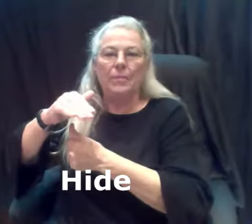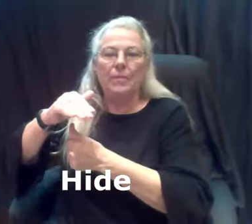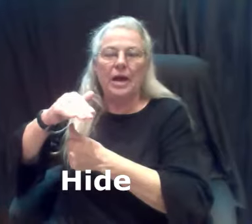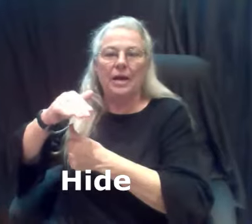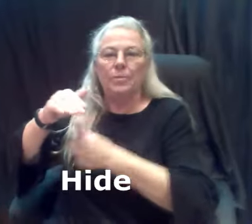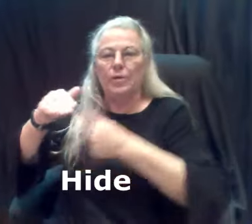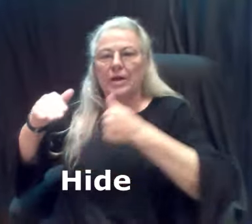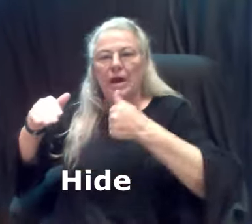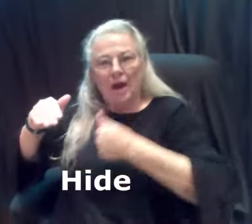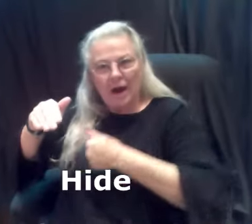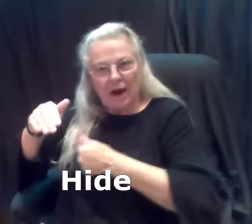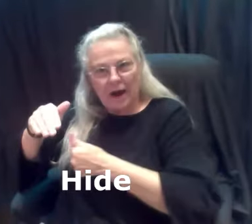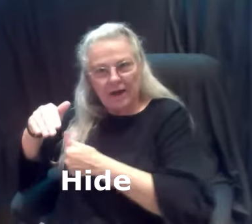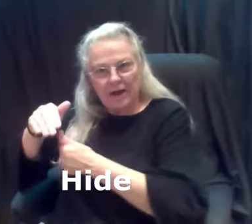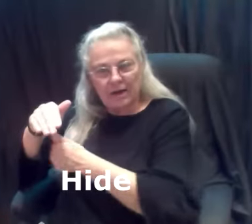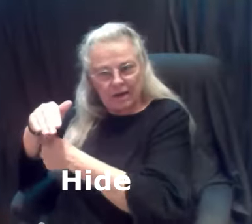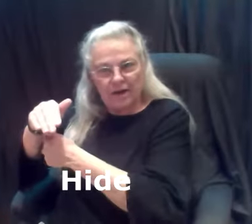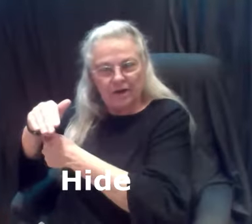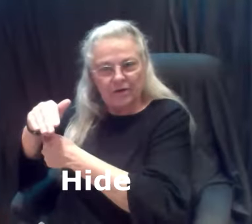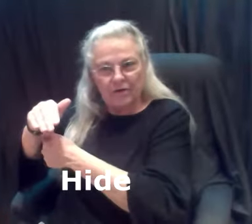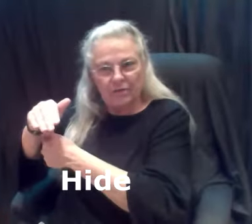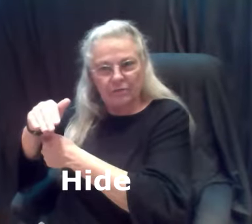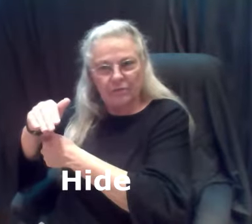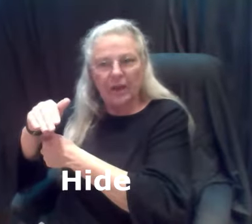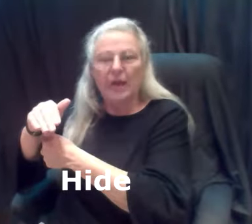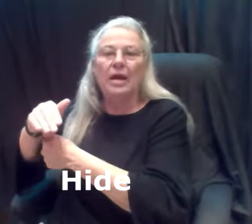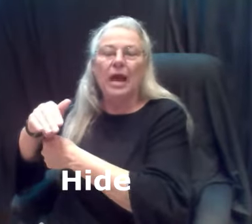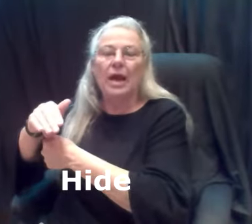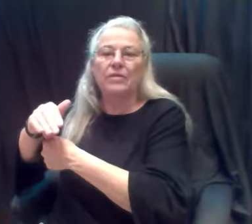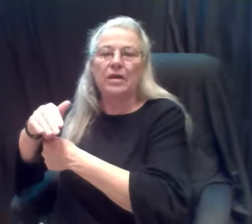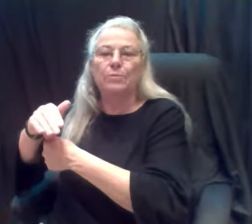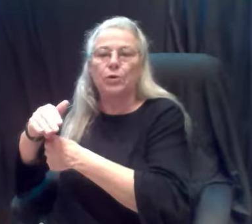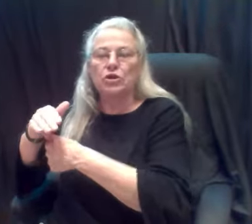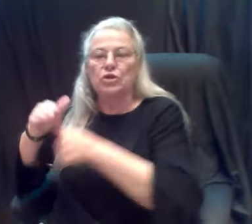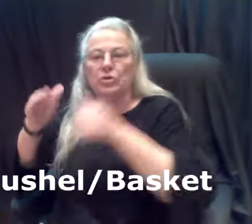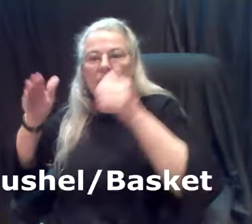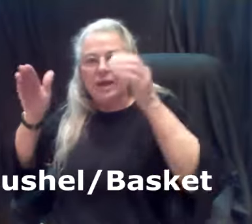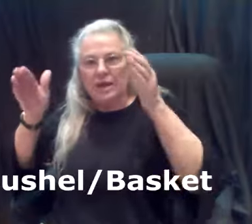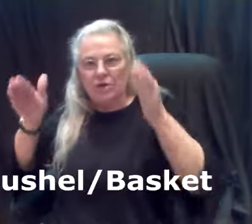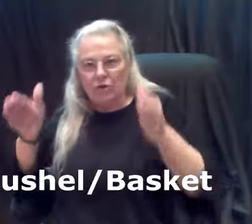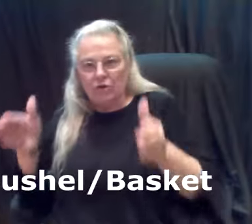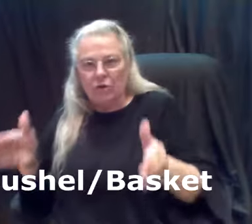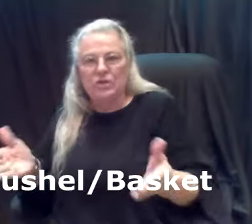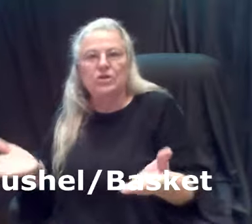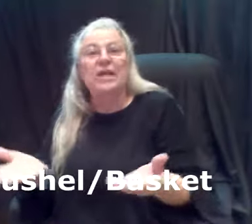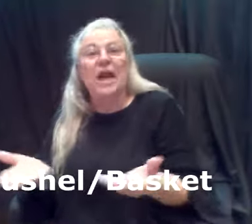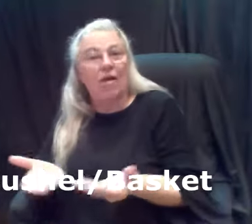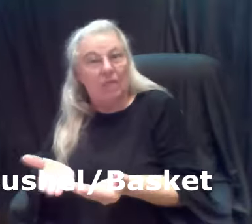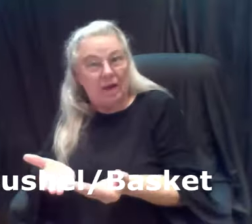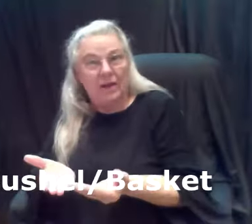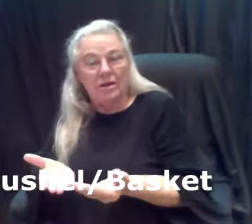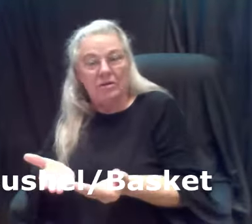and I put it, hide it under. And then bushel, you're going to just outline the